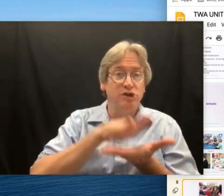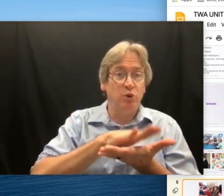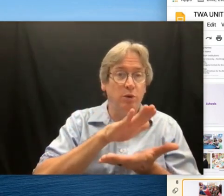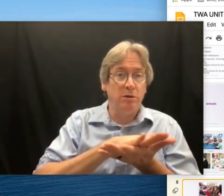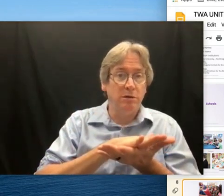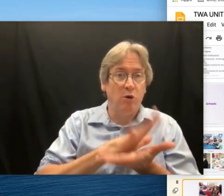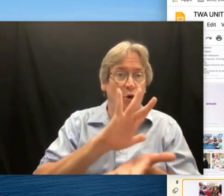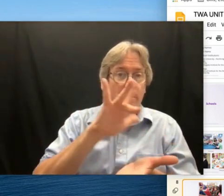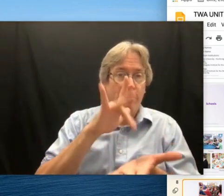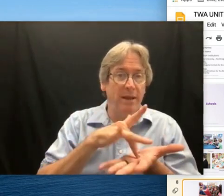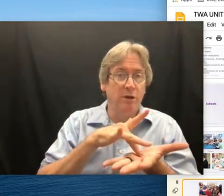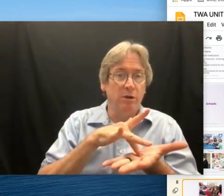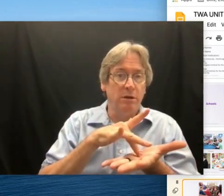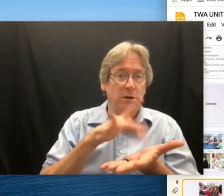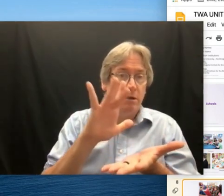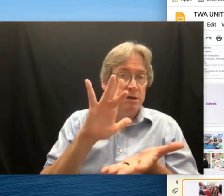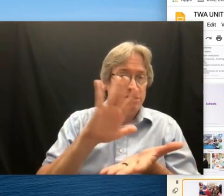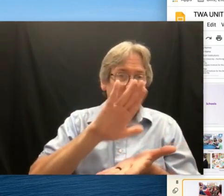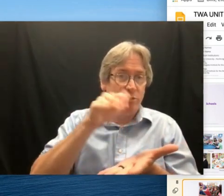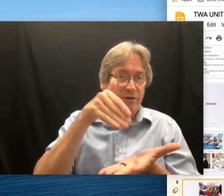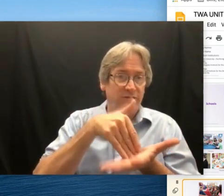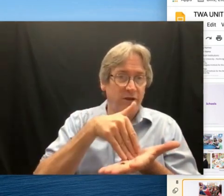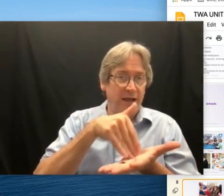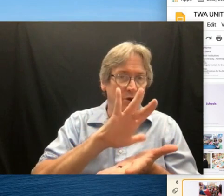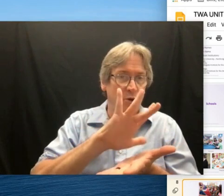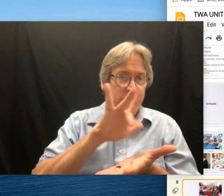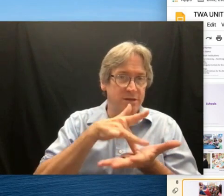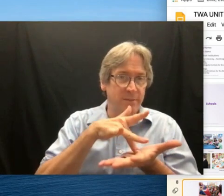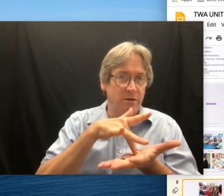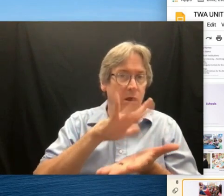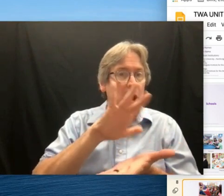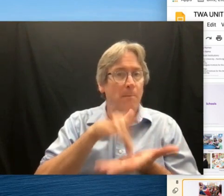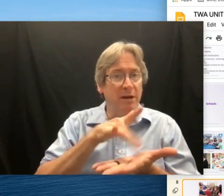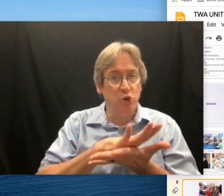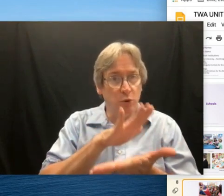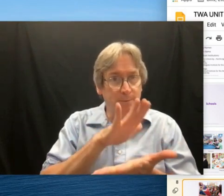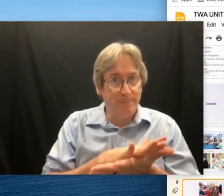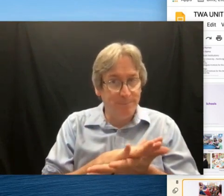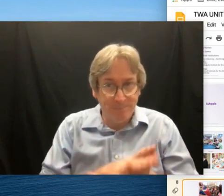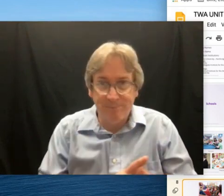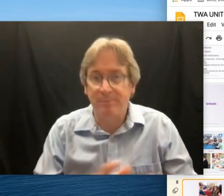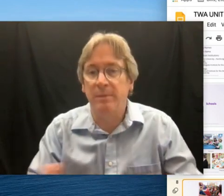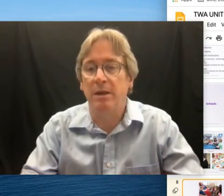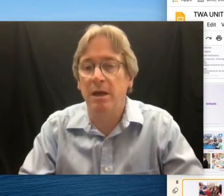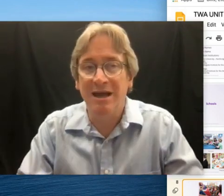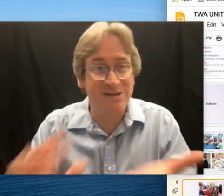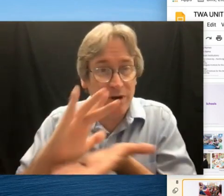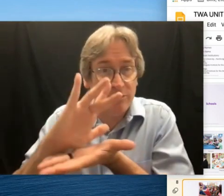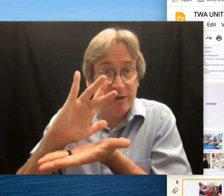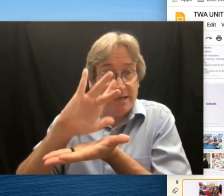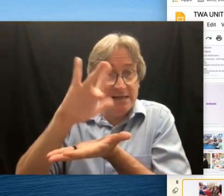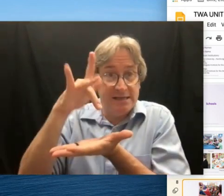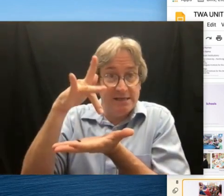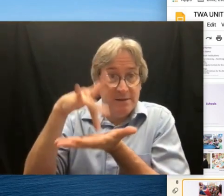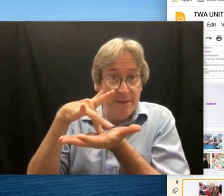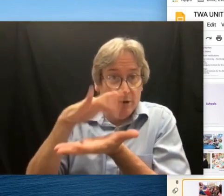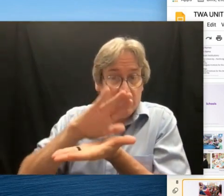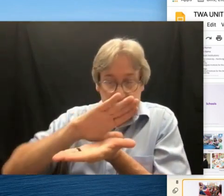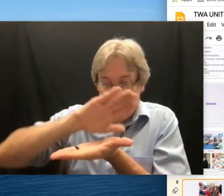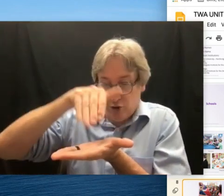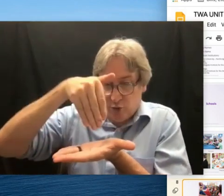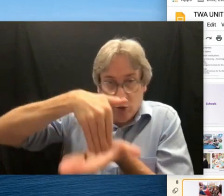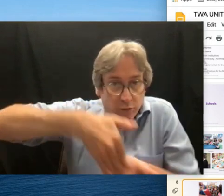middle school, or middle. So either with the full hand or just the middle school. Because what I'm doing is, this is